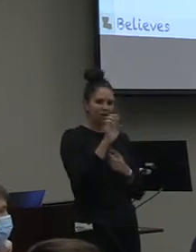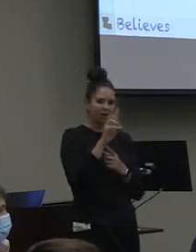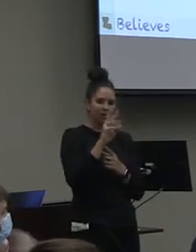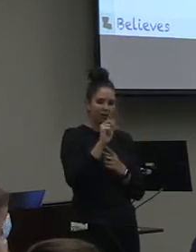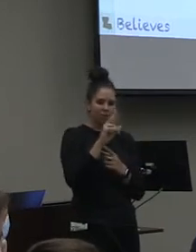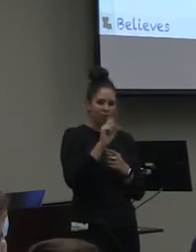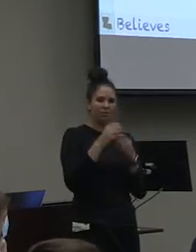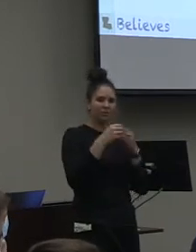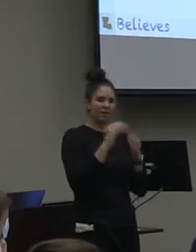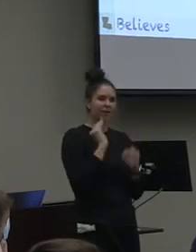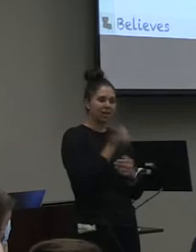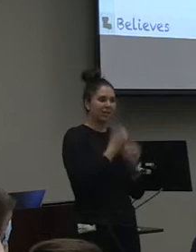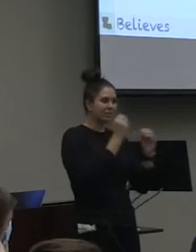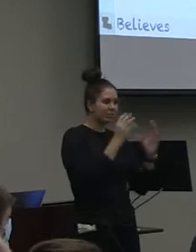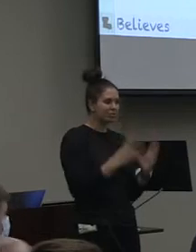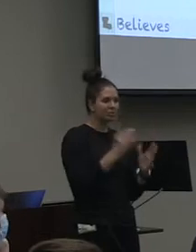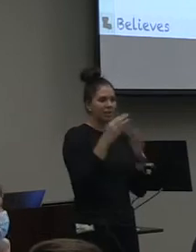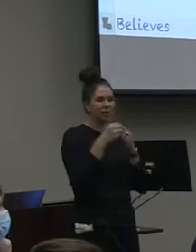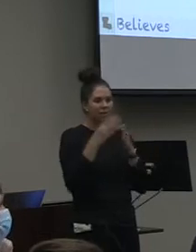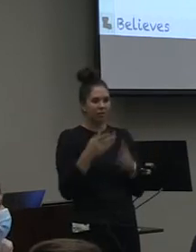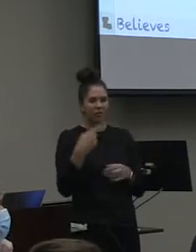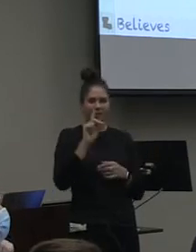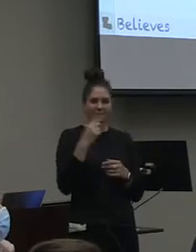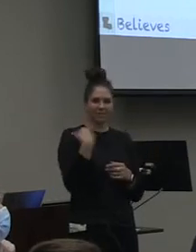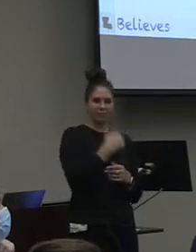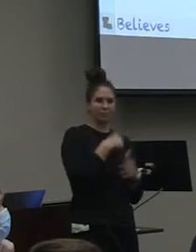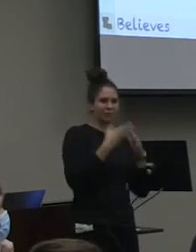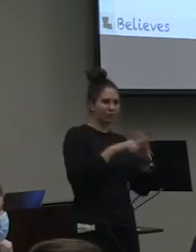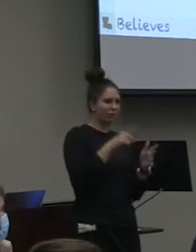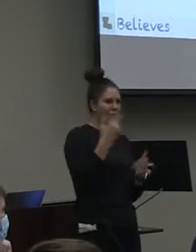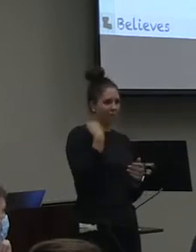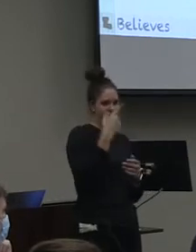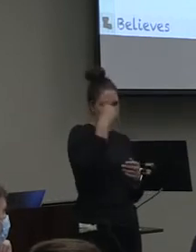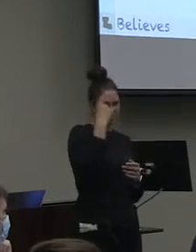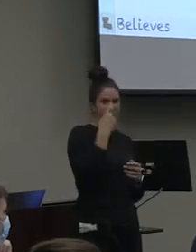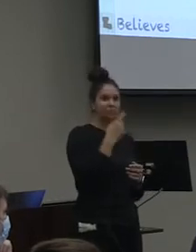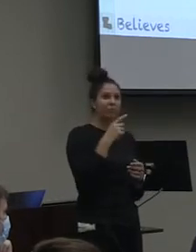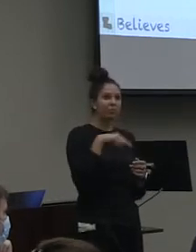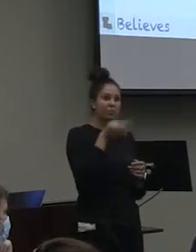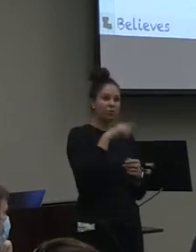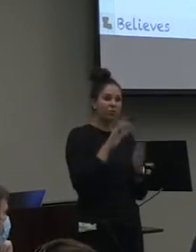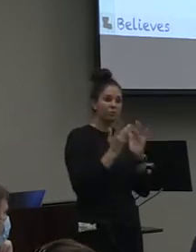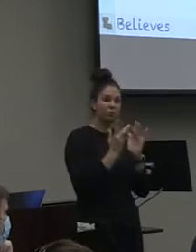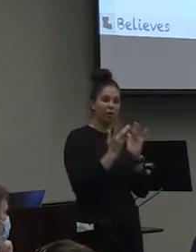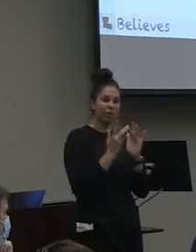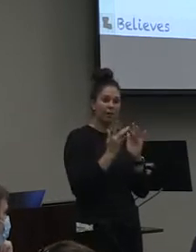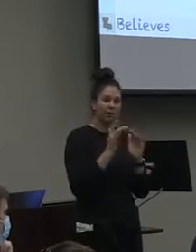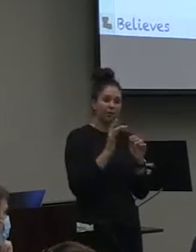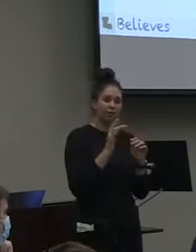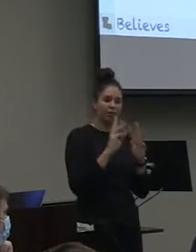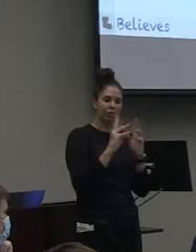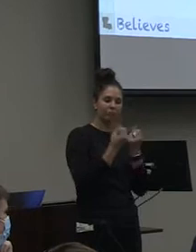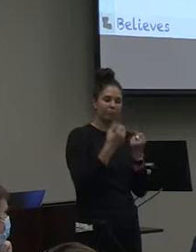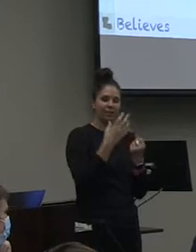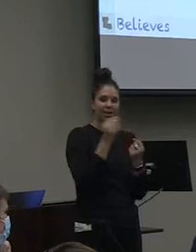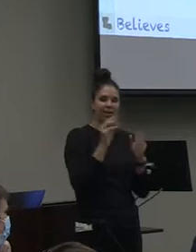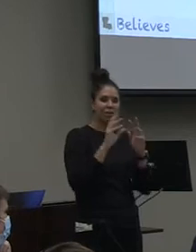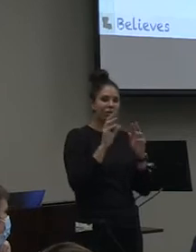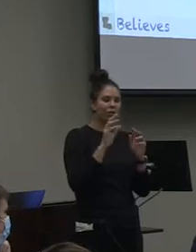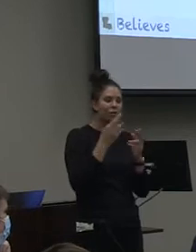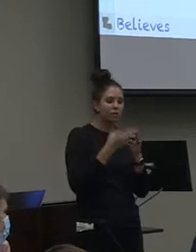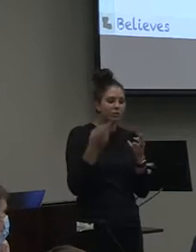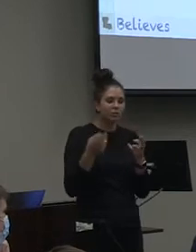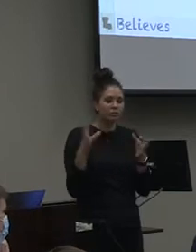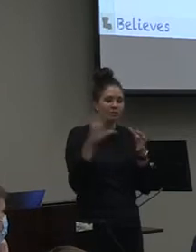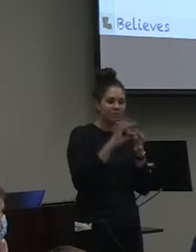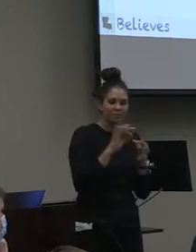our teacher and leader PDs that we began over the summer. And those webinars, along with the resources that go with them, are also